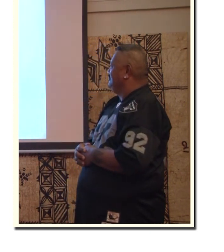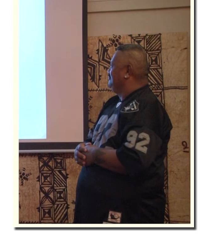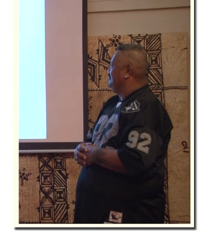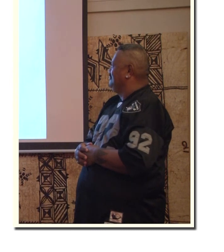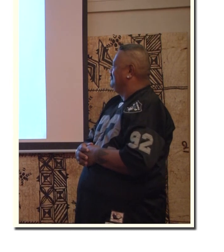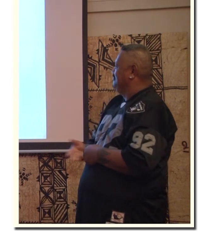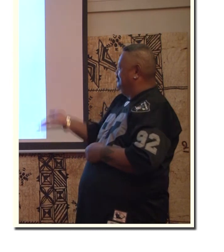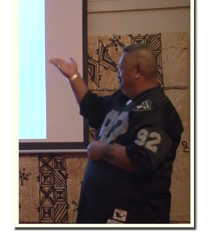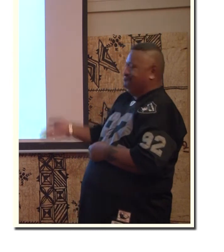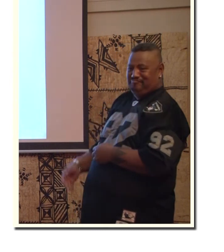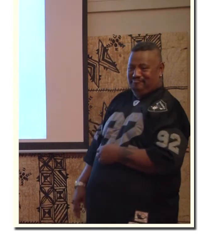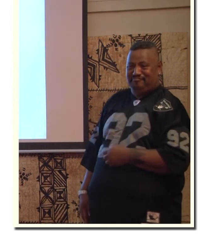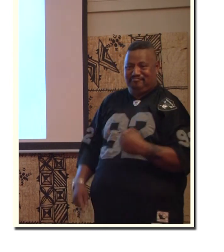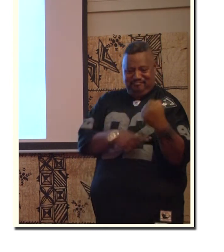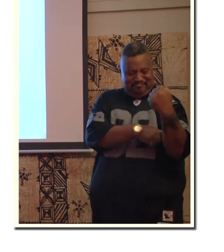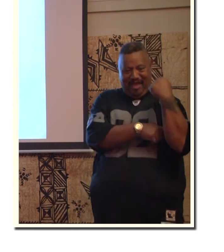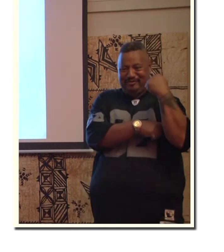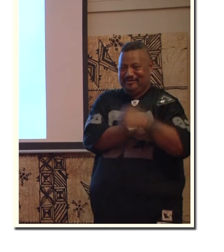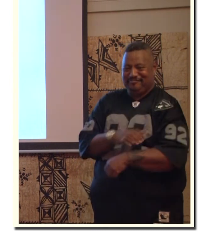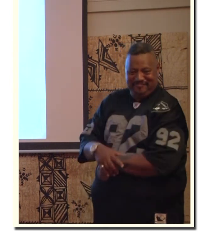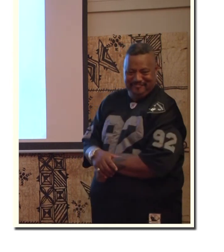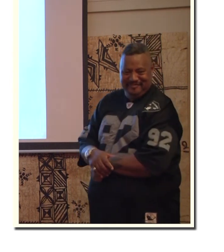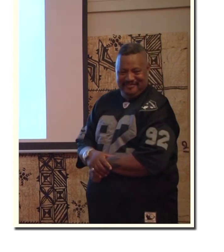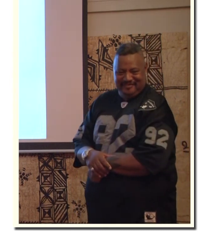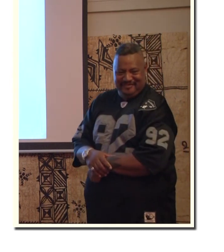there some time ago now. Yeah, so